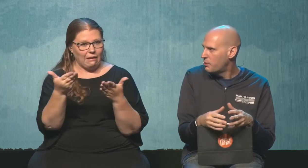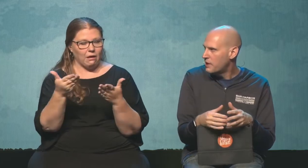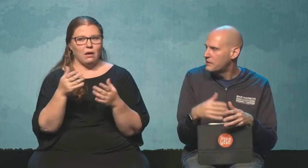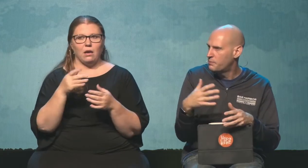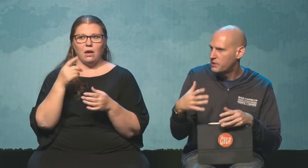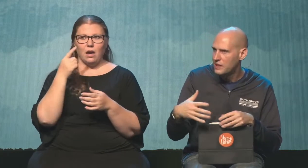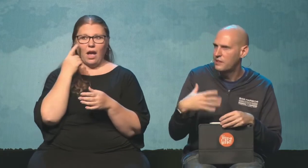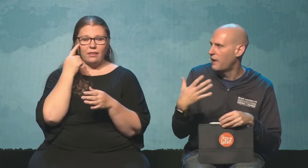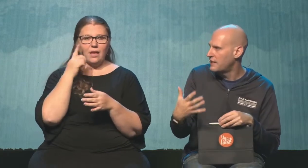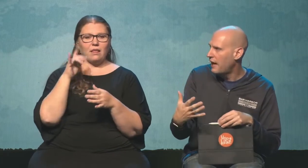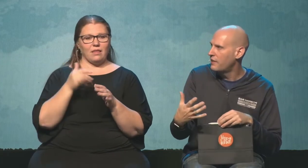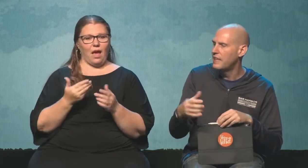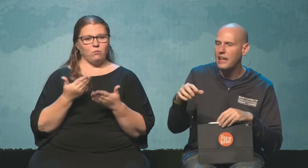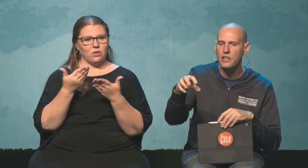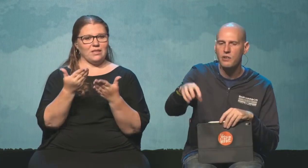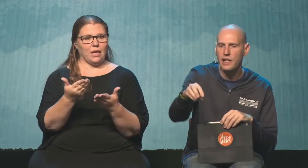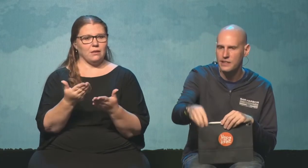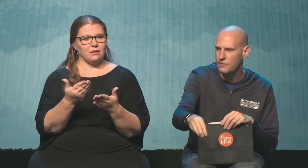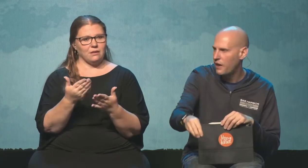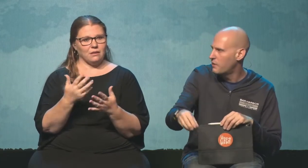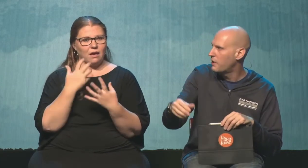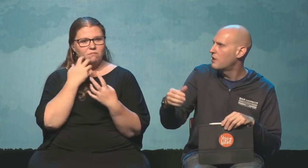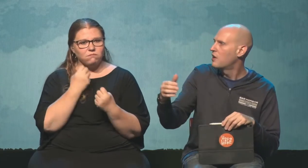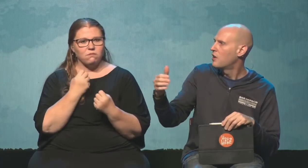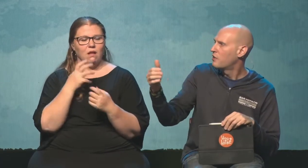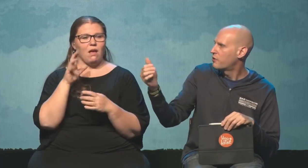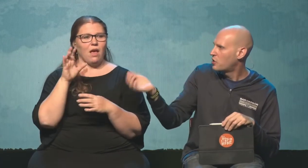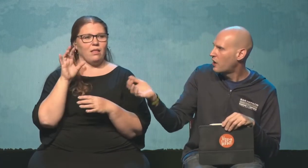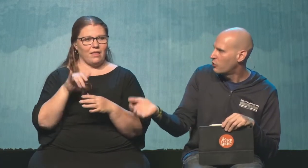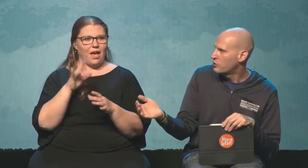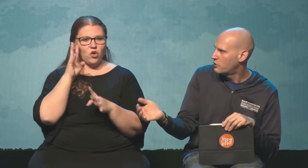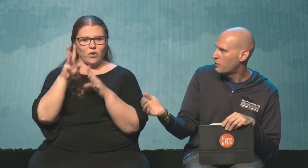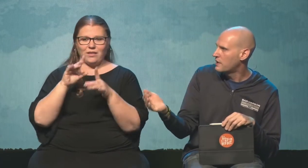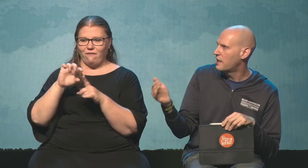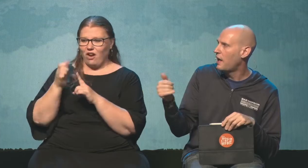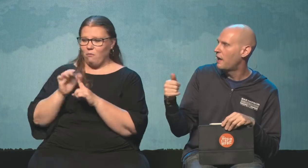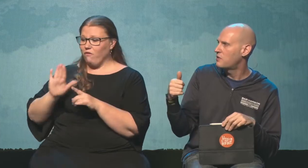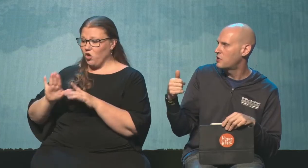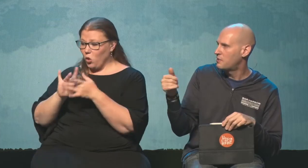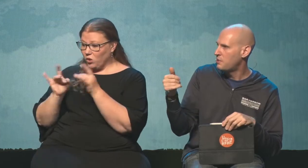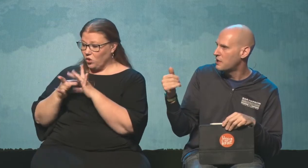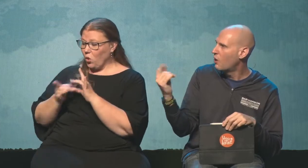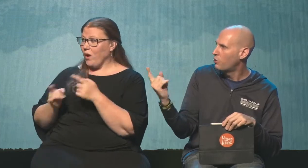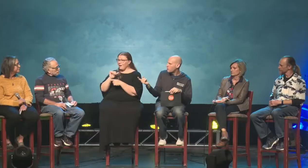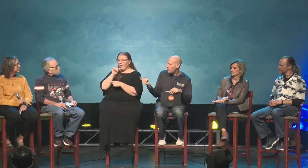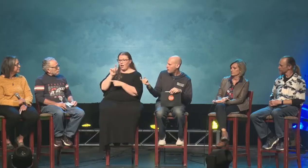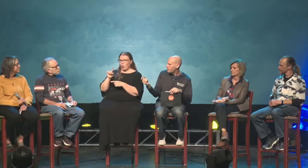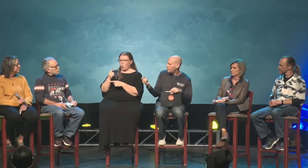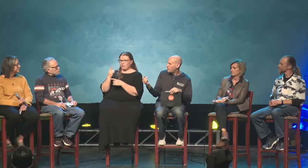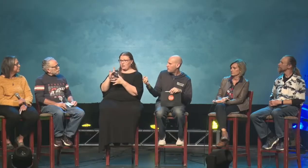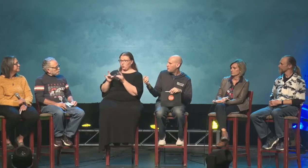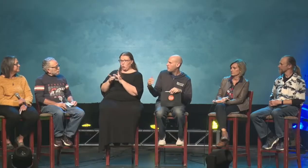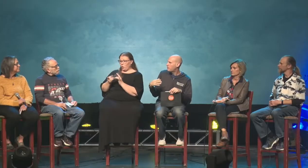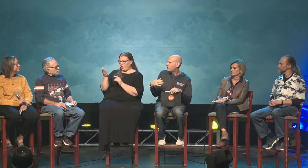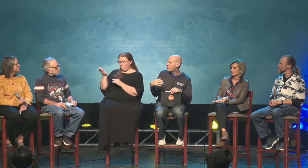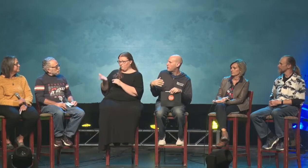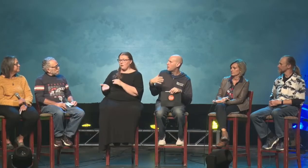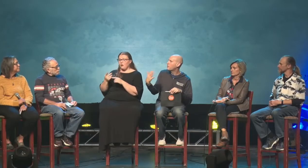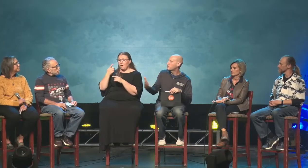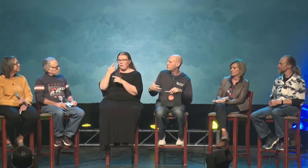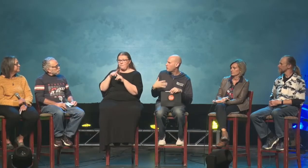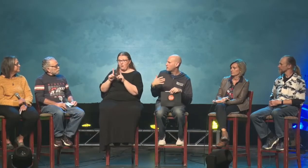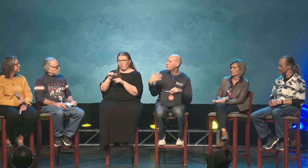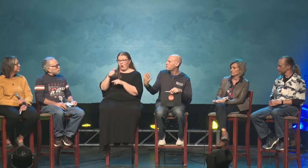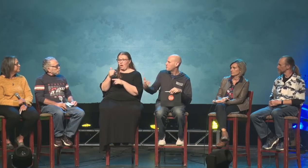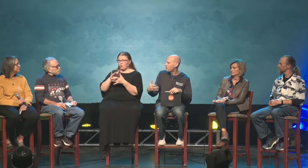think presents a vitality, and it creates an environment for, John, your story to not just be the only one, but for there to be